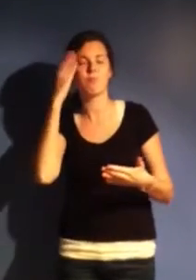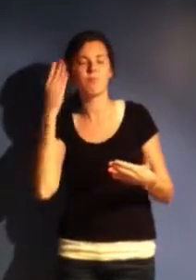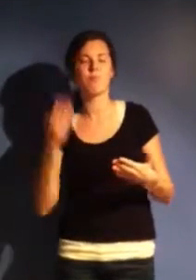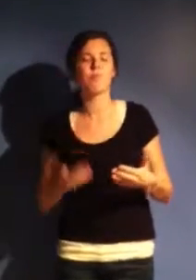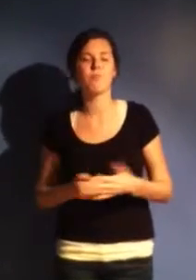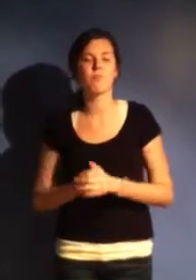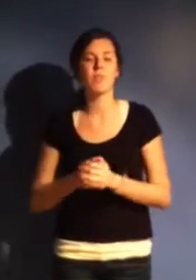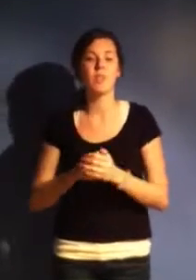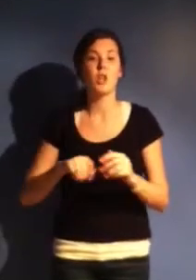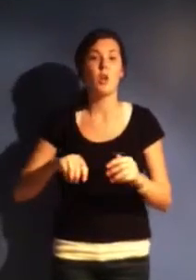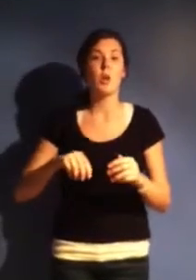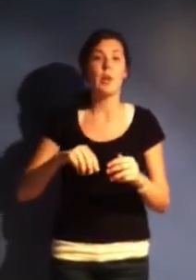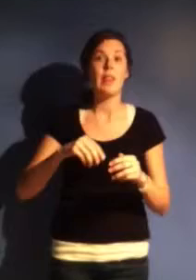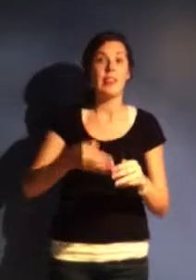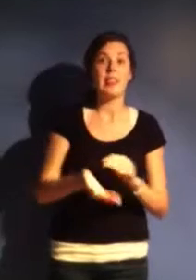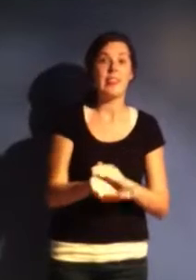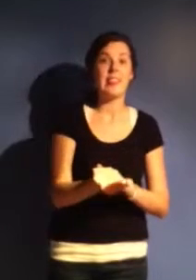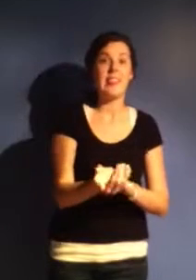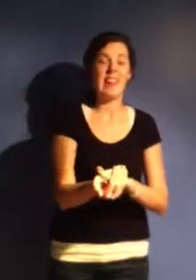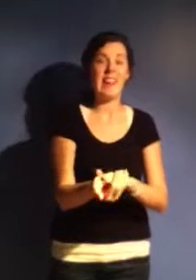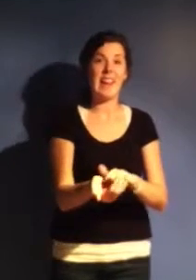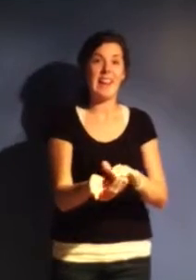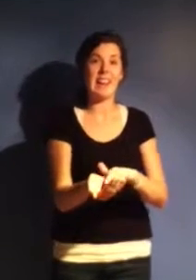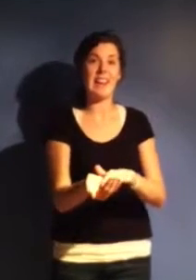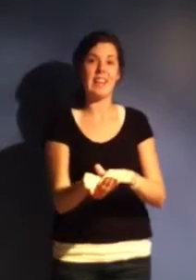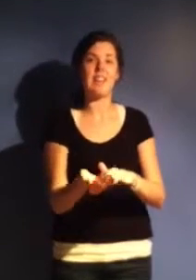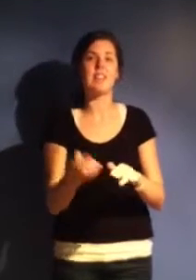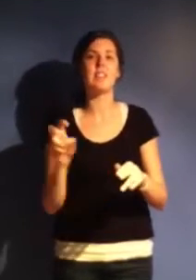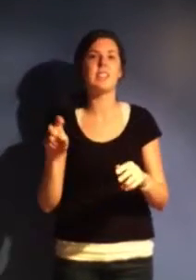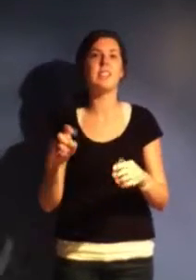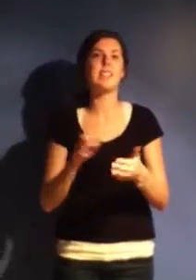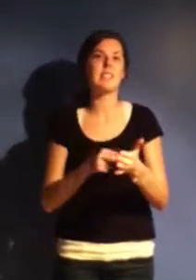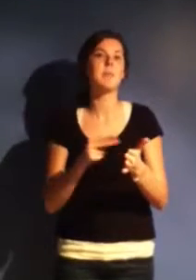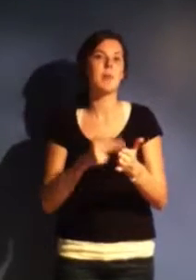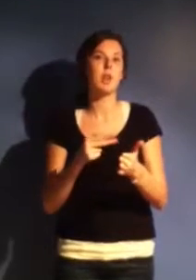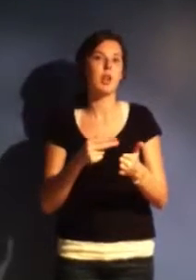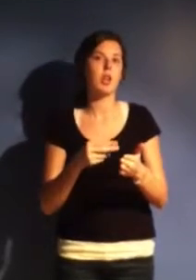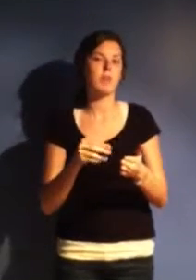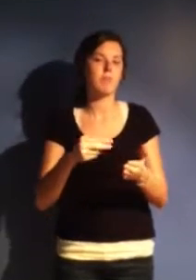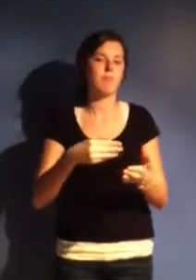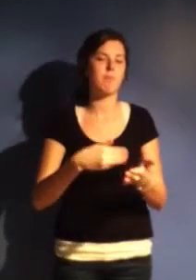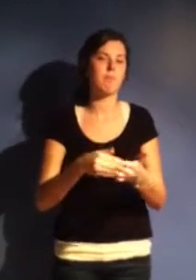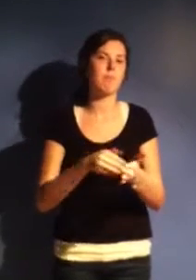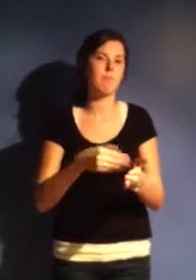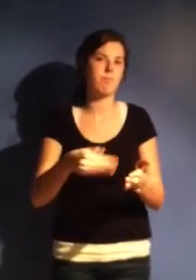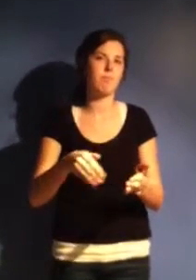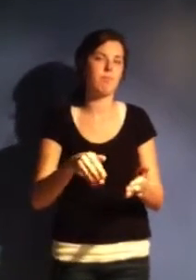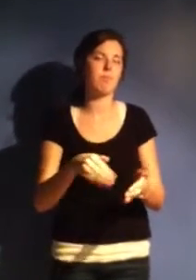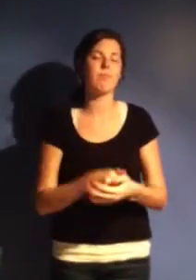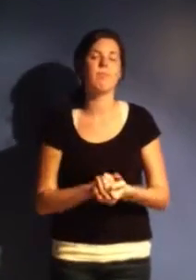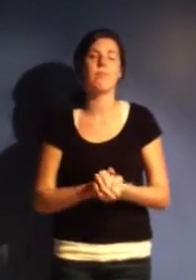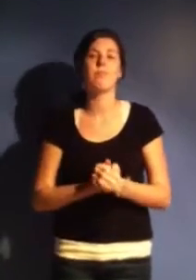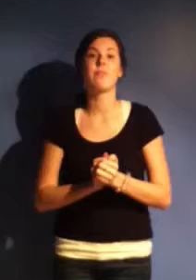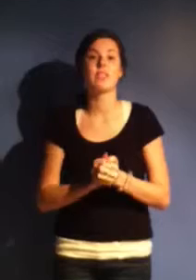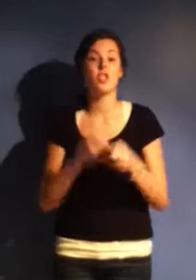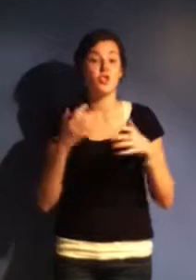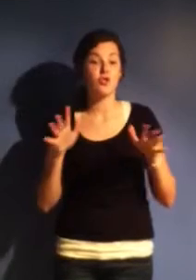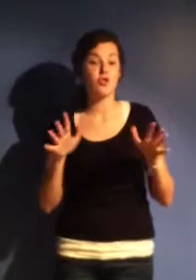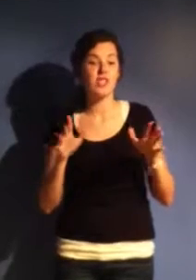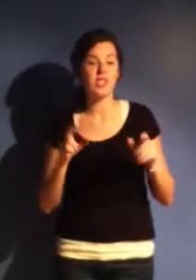with the butter mixture. You need to put this on a buttered cookie sheet and then brush the top lightly